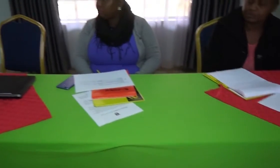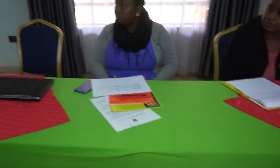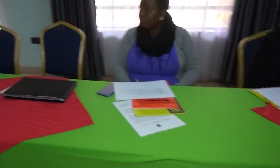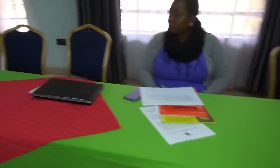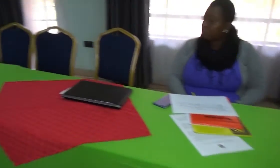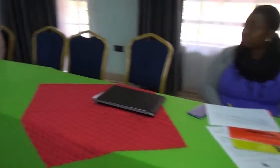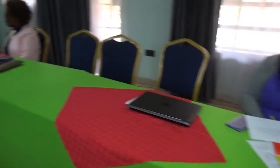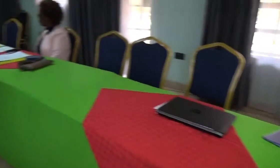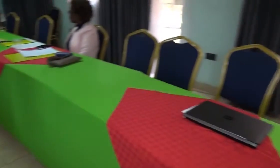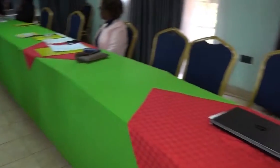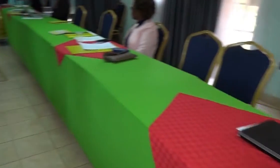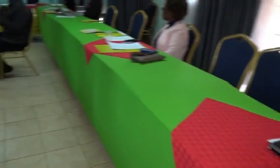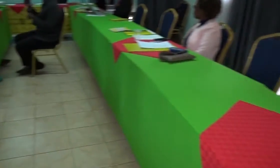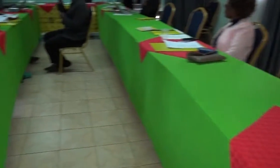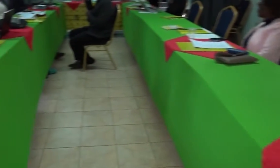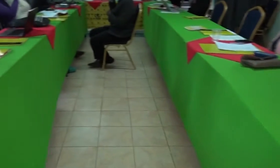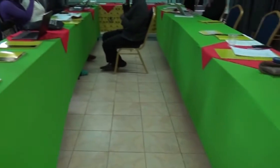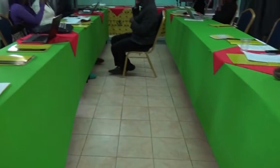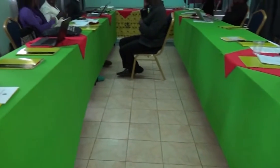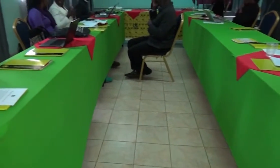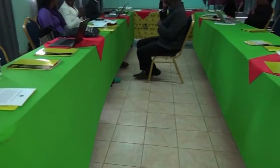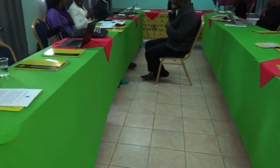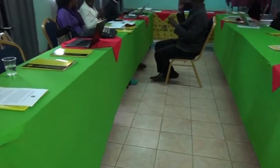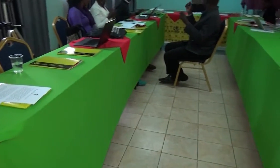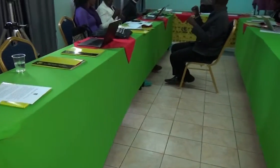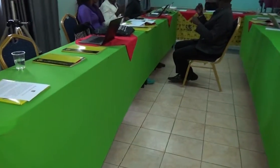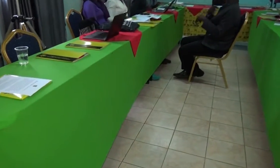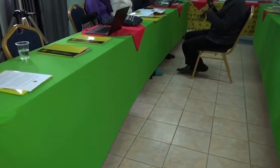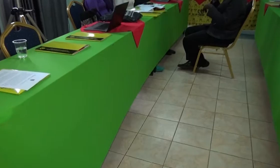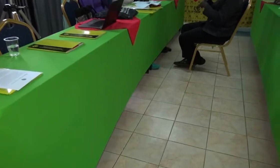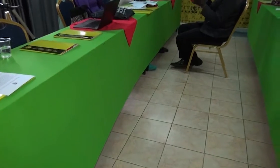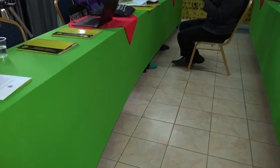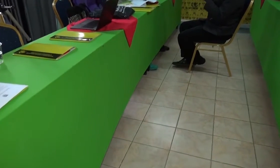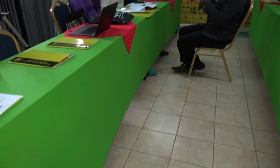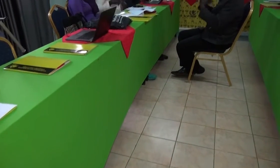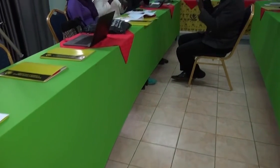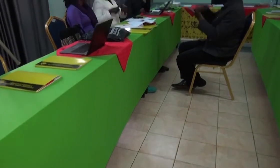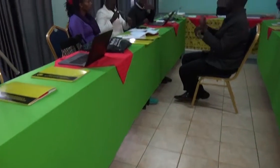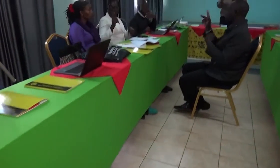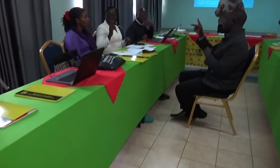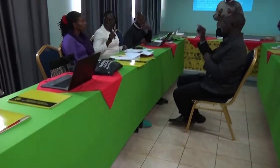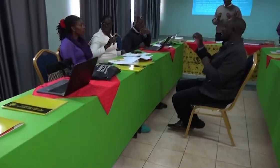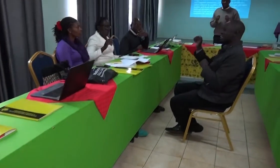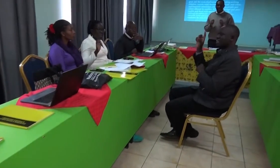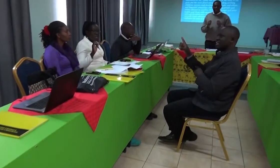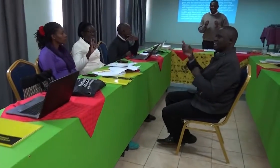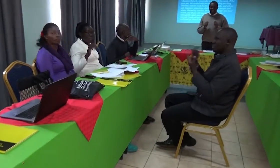Because I wish, yeah, I really had said I'll give to Kenneth to talk, but